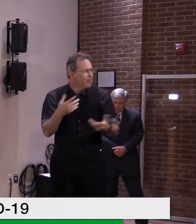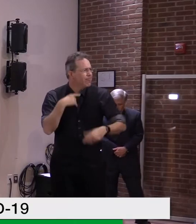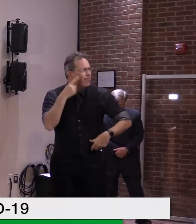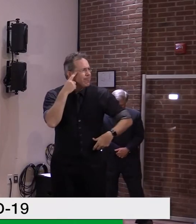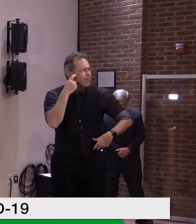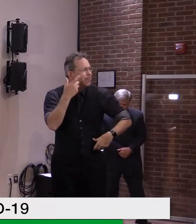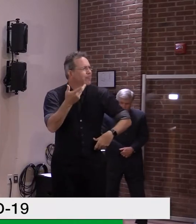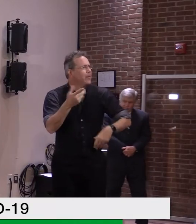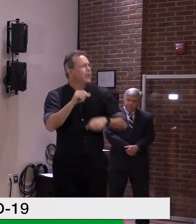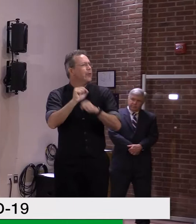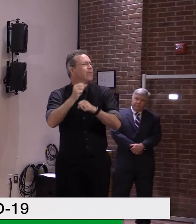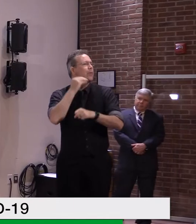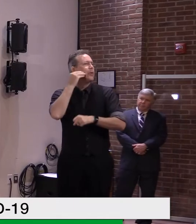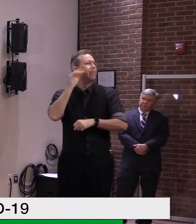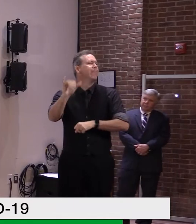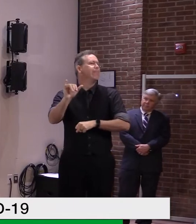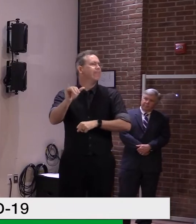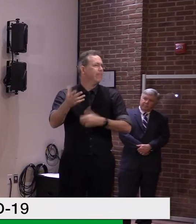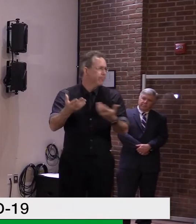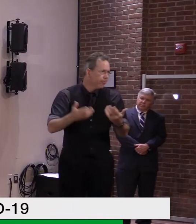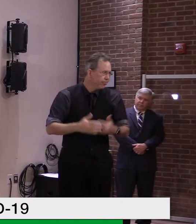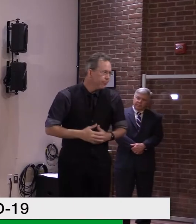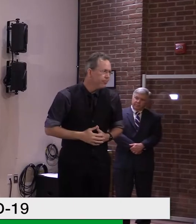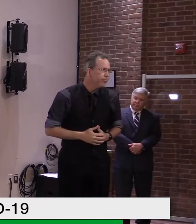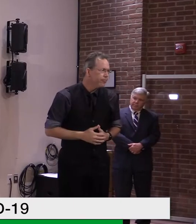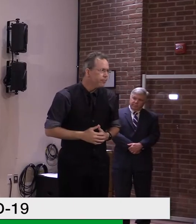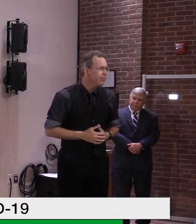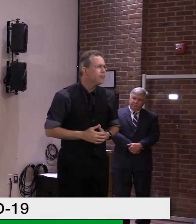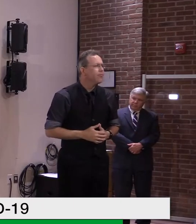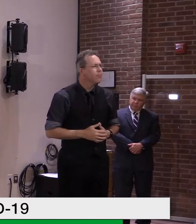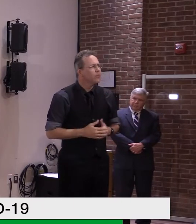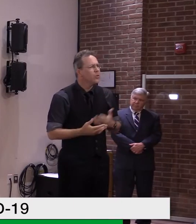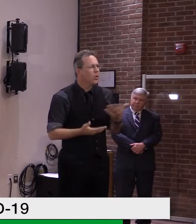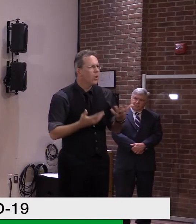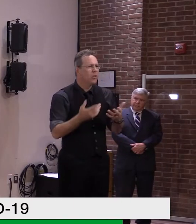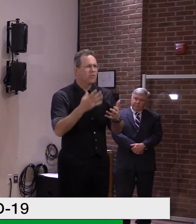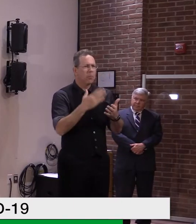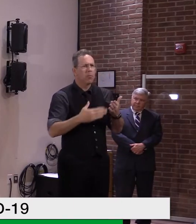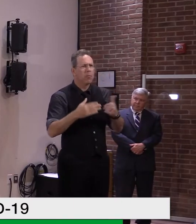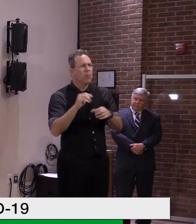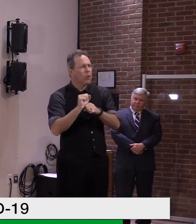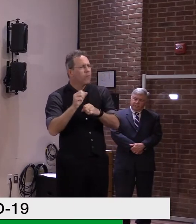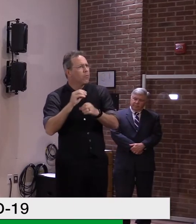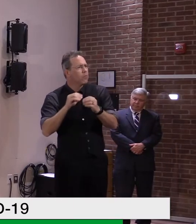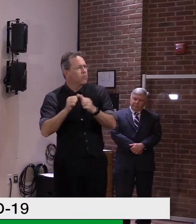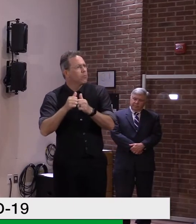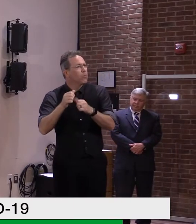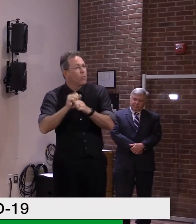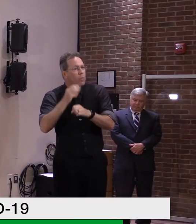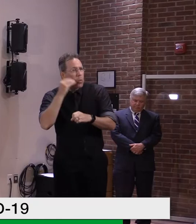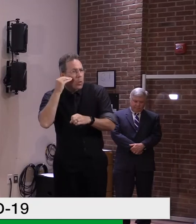then the mobility data won't bounce back to the same degree. So I think it's a combination of all of those things, certainly.